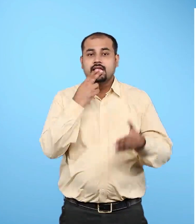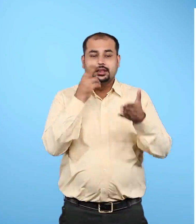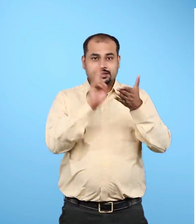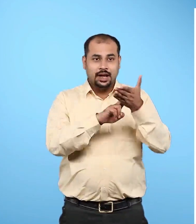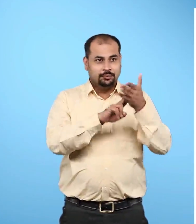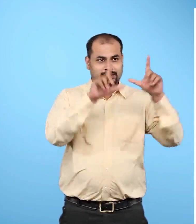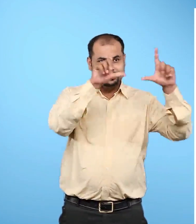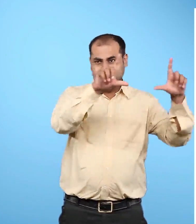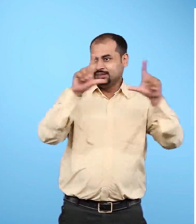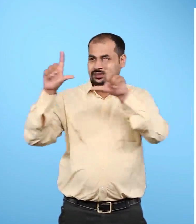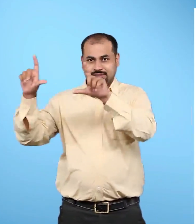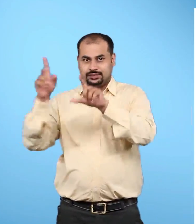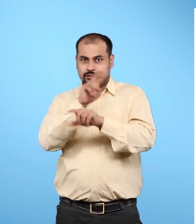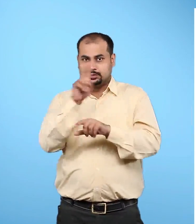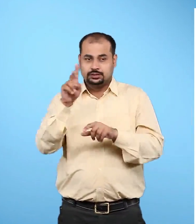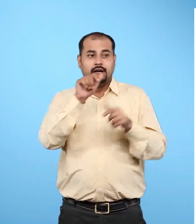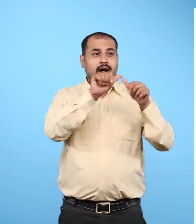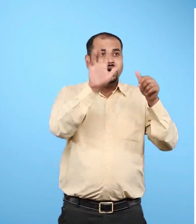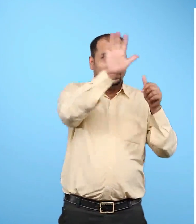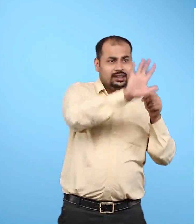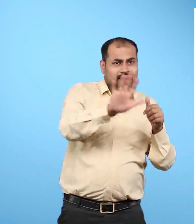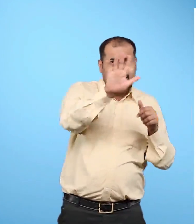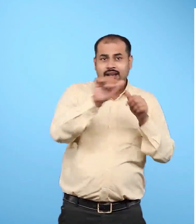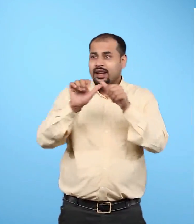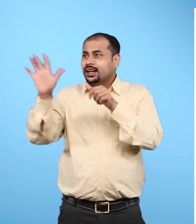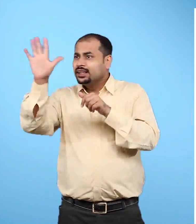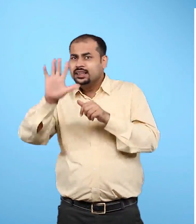Which two stamps have the same area?